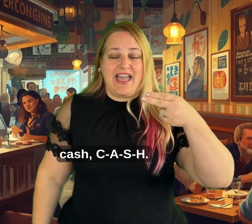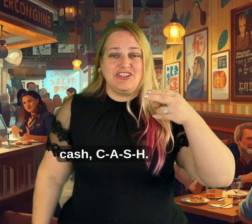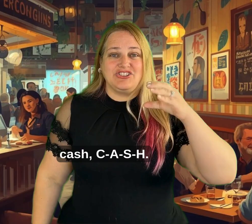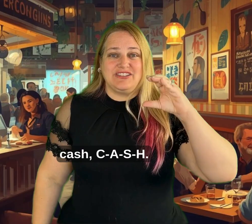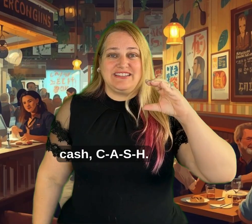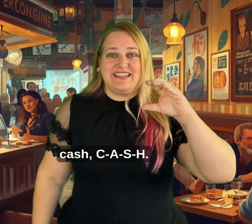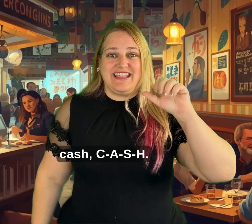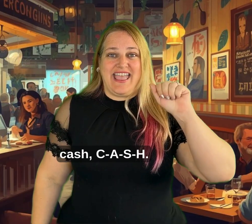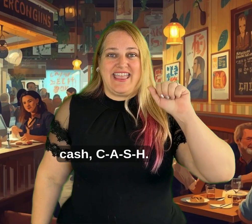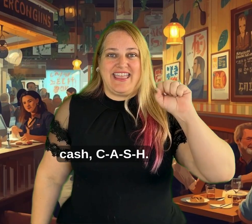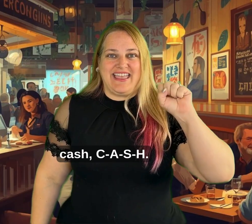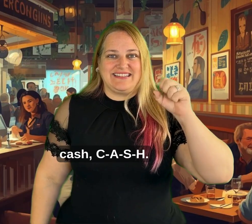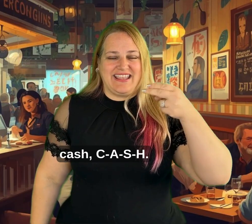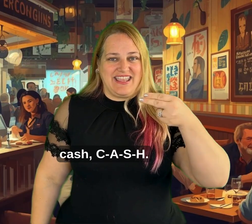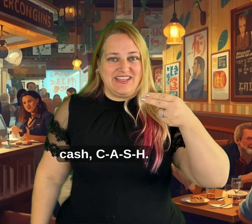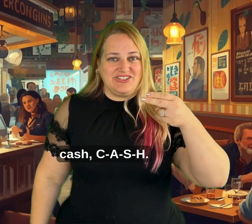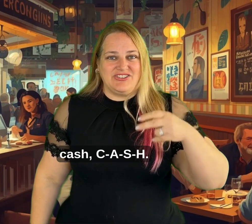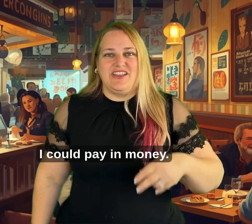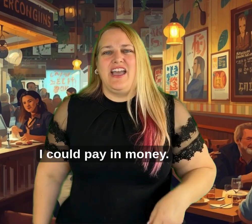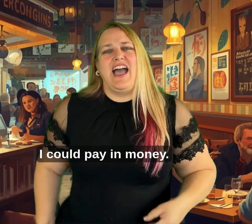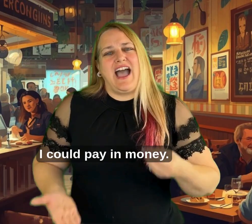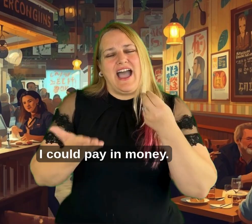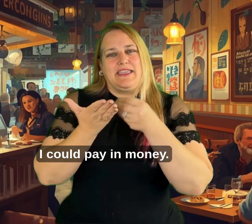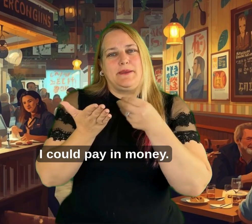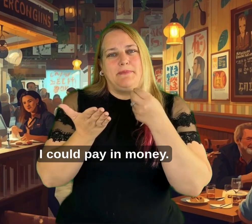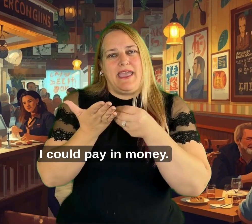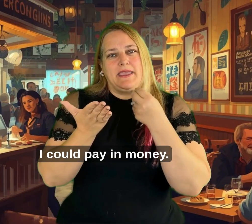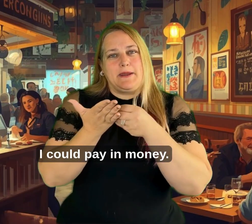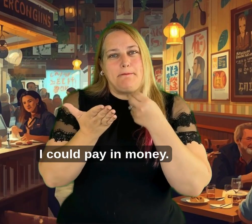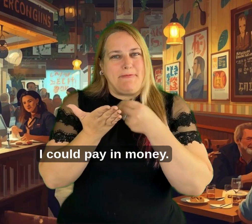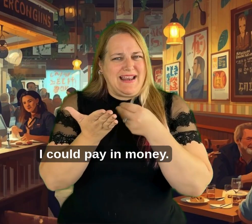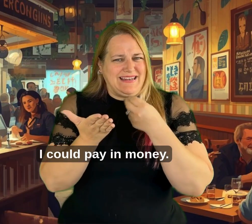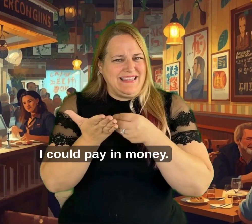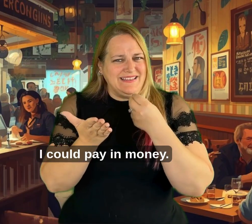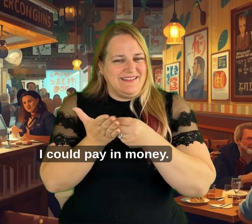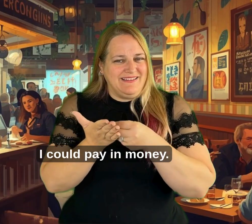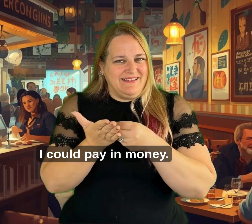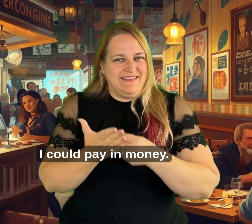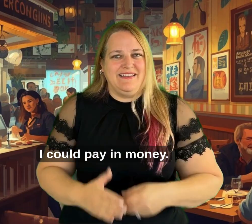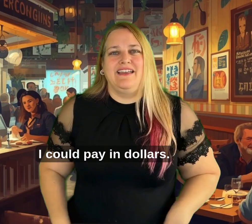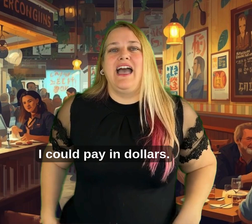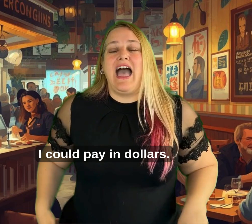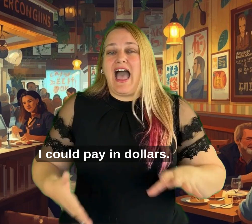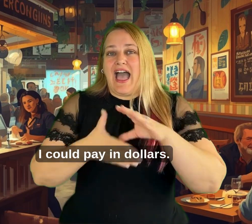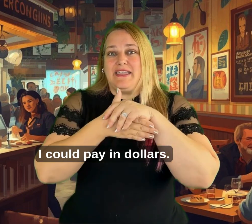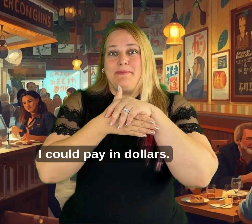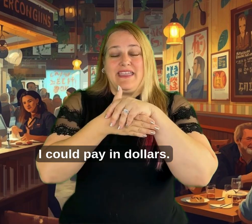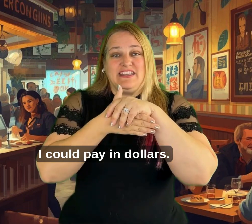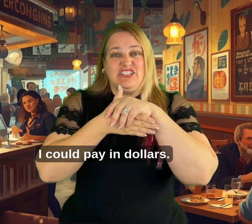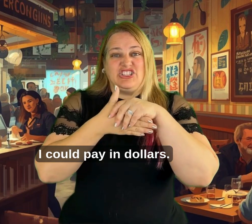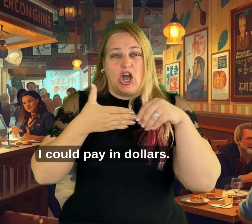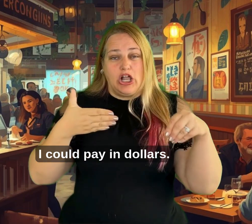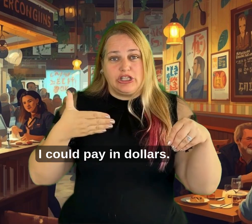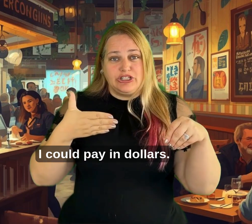cash, C-A-S-H. I could pay in money, I could pay in